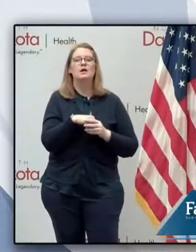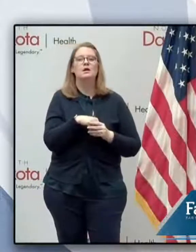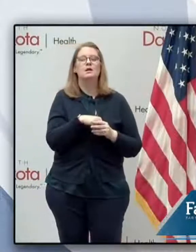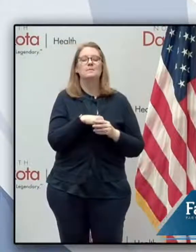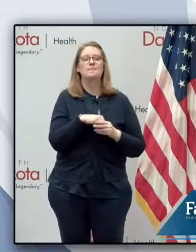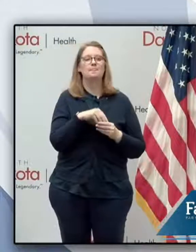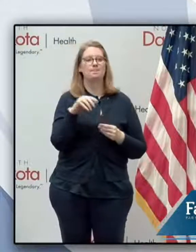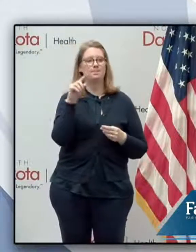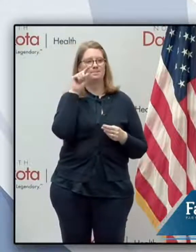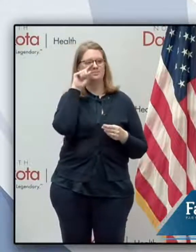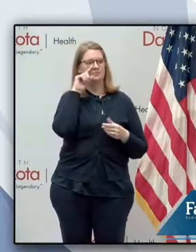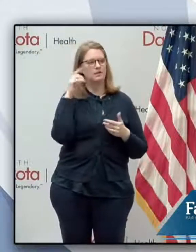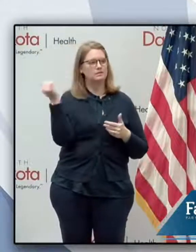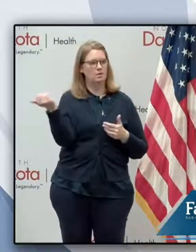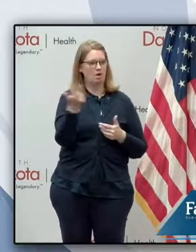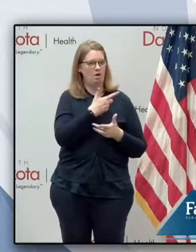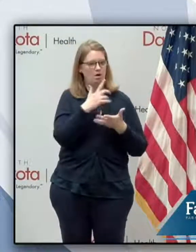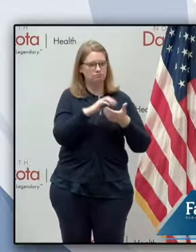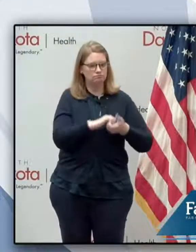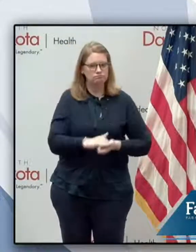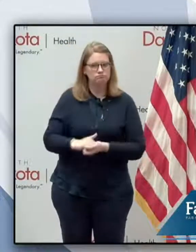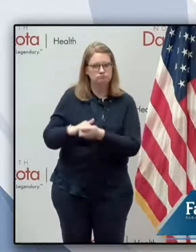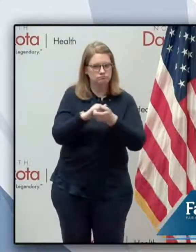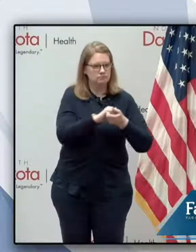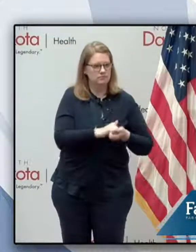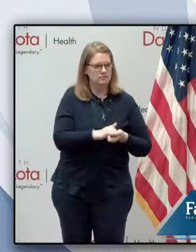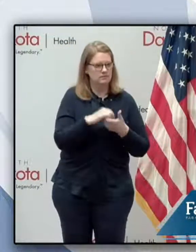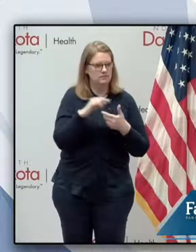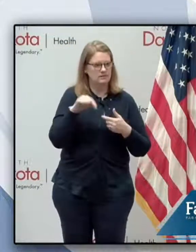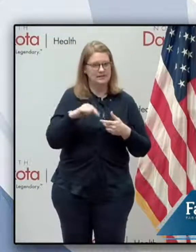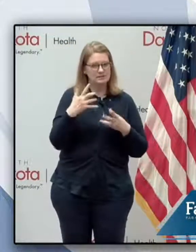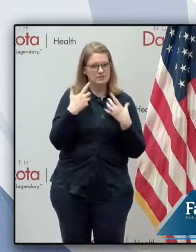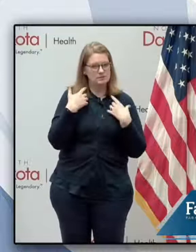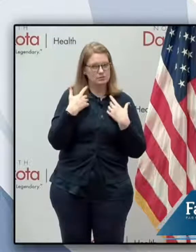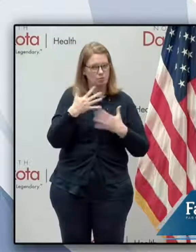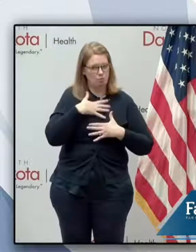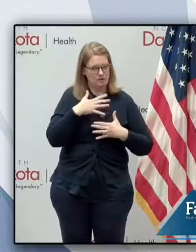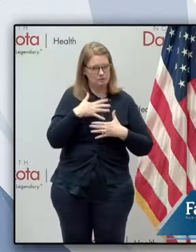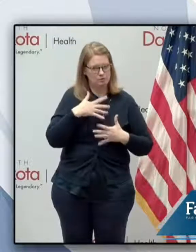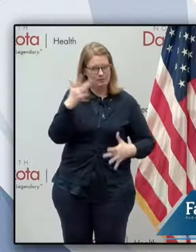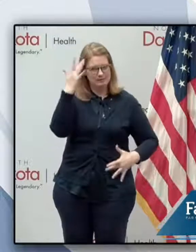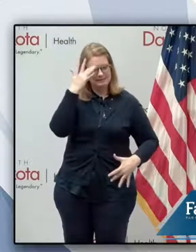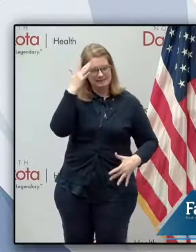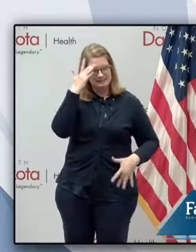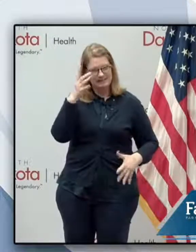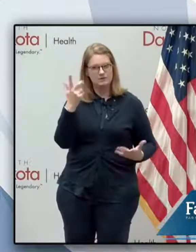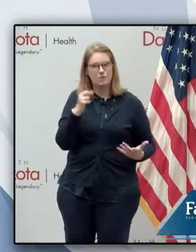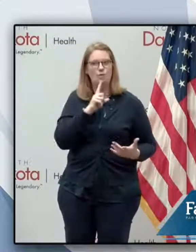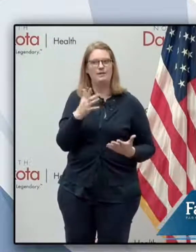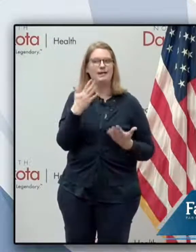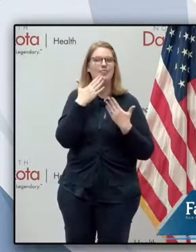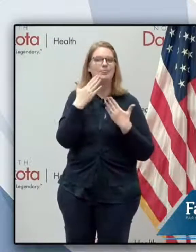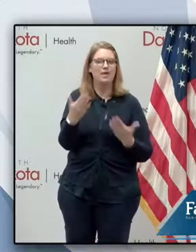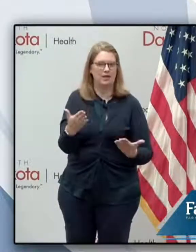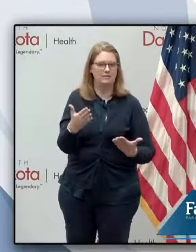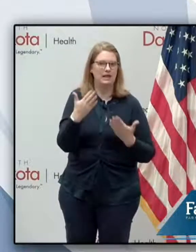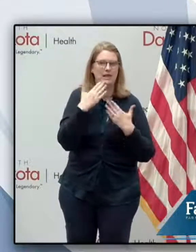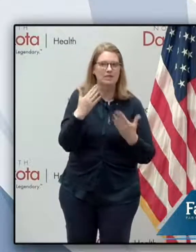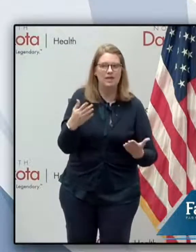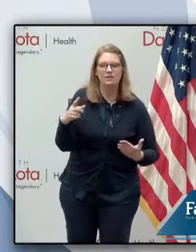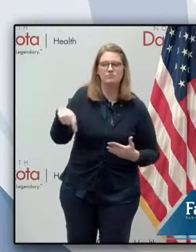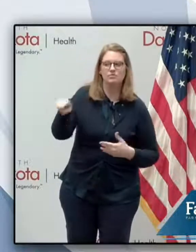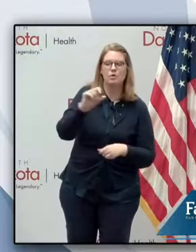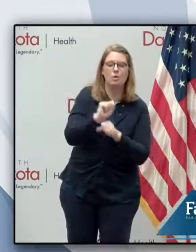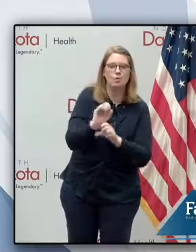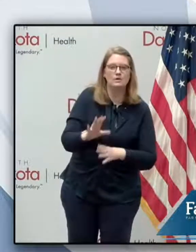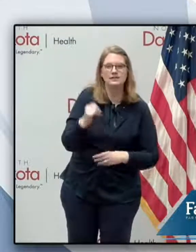all, band together to fight this respiratory disease, We want to thank them, all these workers, for their work, whether